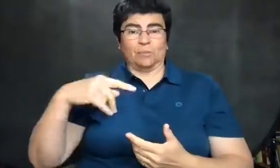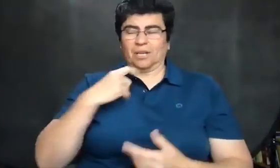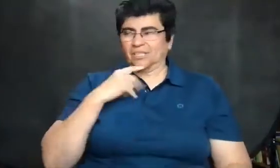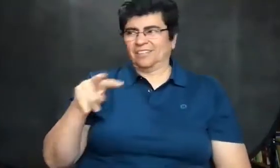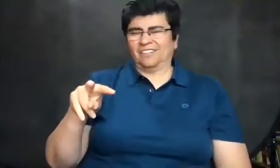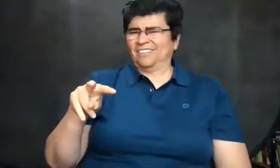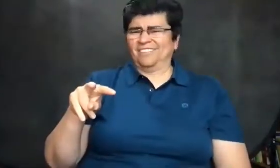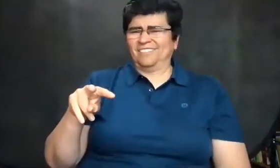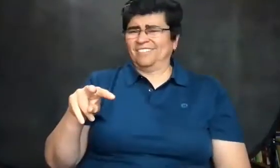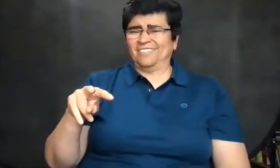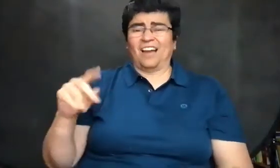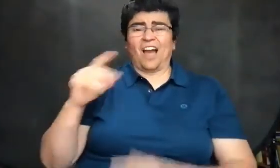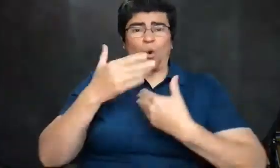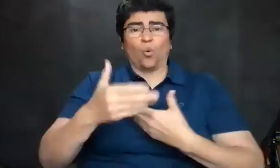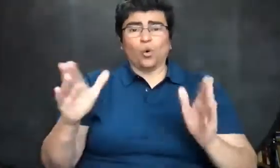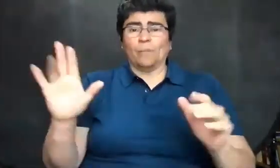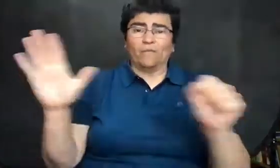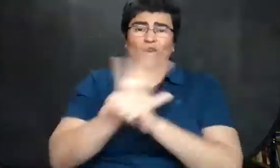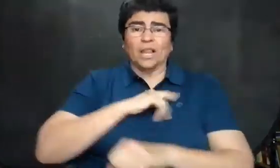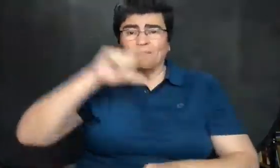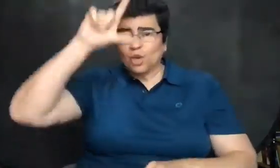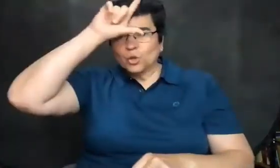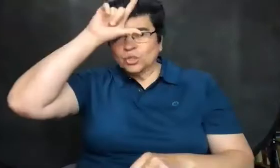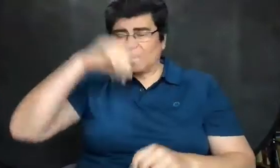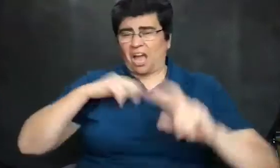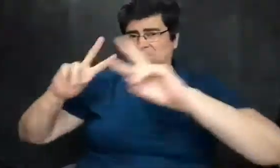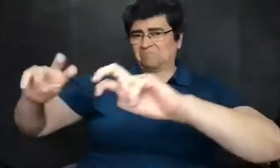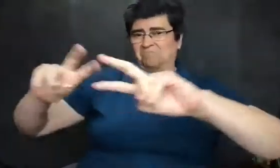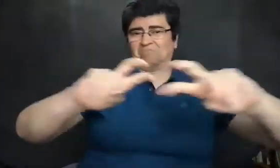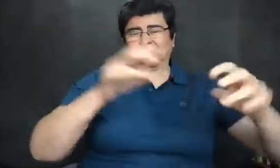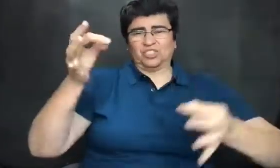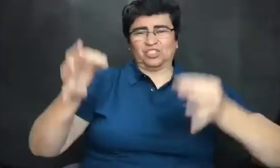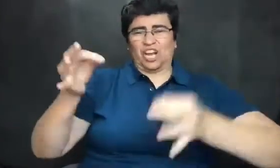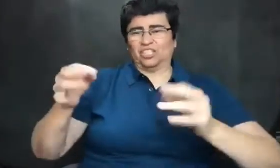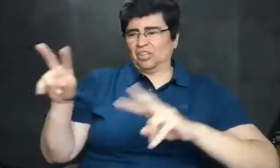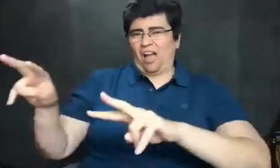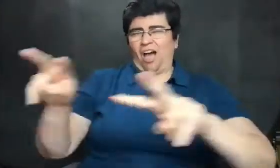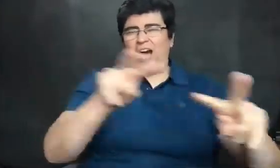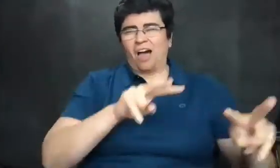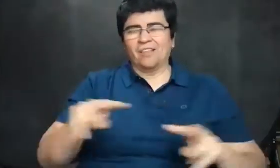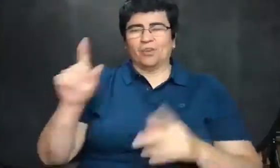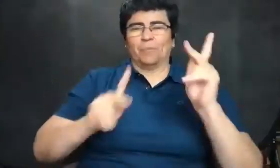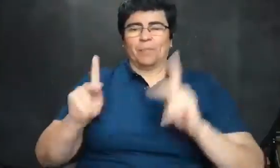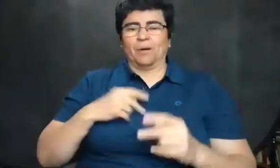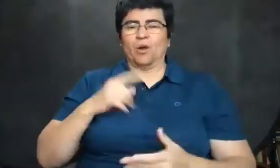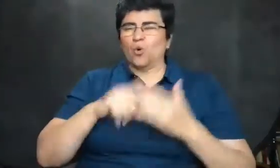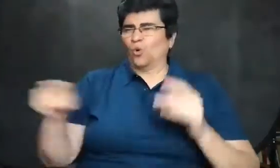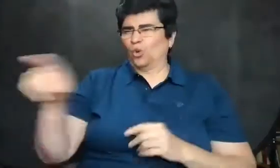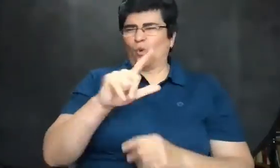There was a room full of losers. I had taken all of your inventory. I had judged every one of you when I walked in there. What a bunch of losers. Look at them. They're all sitting